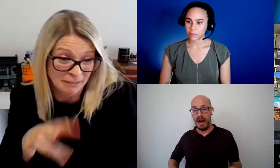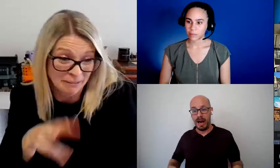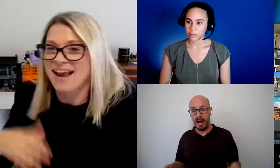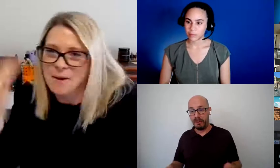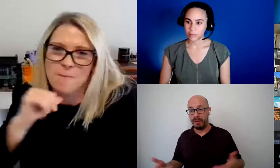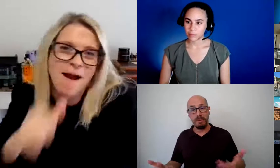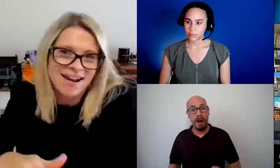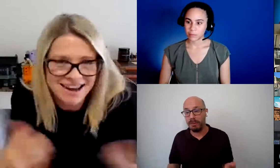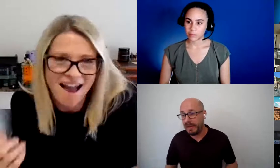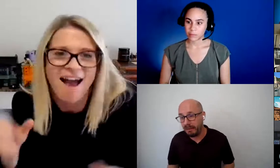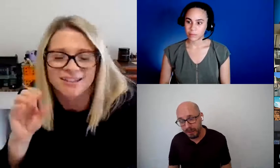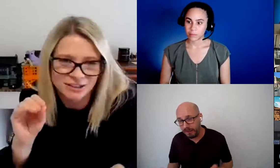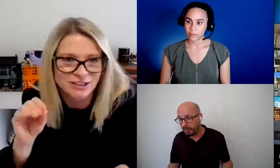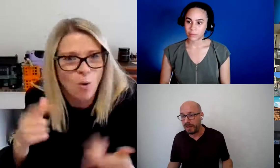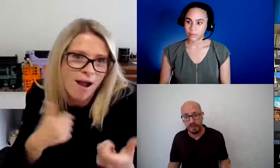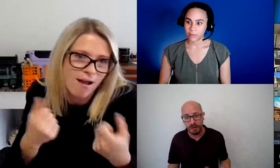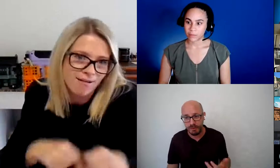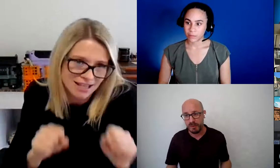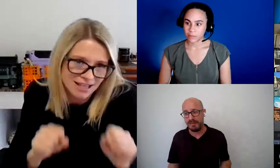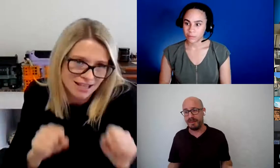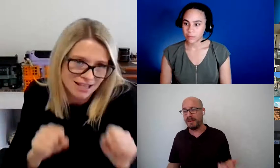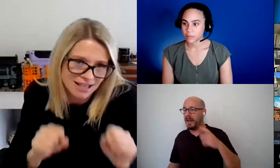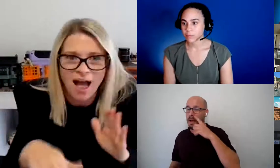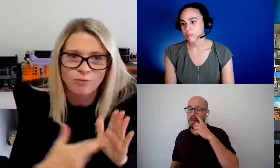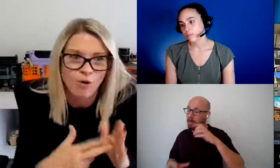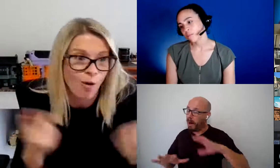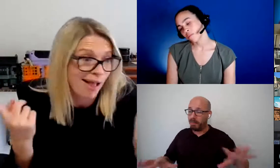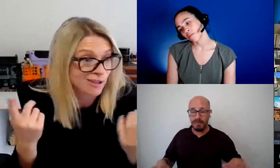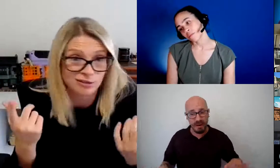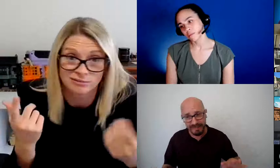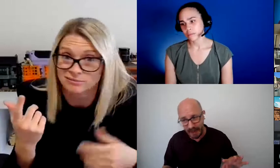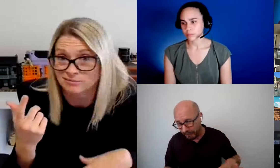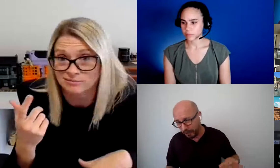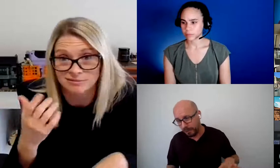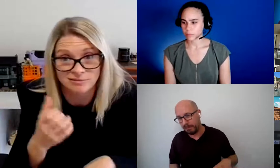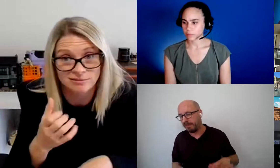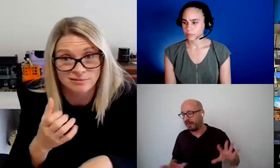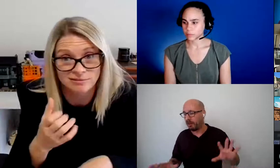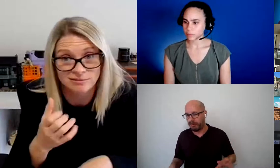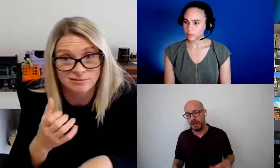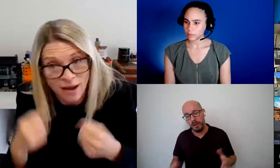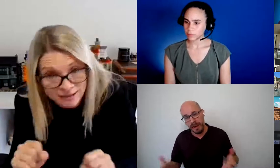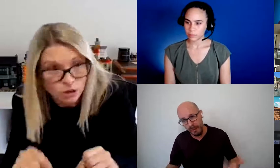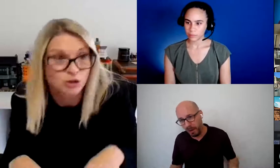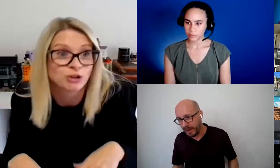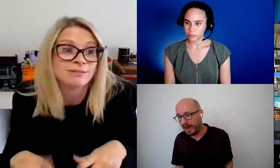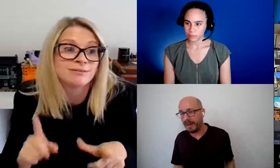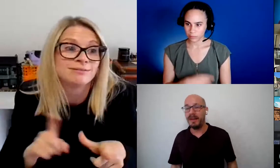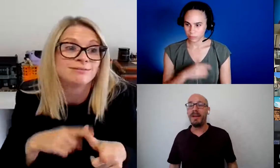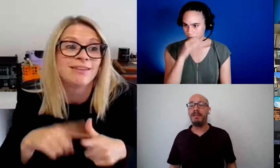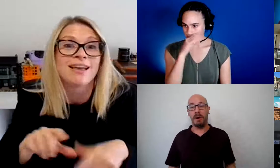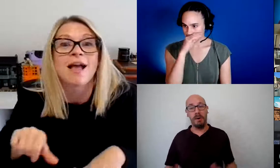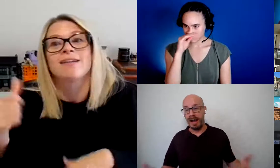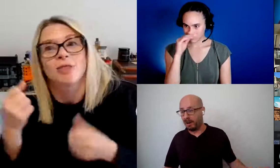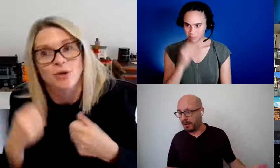I was like, mom, please, please, please, I want to do this. And my mom, very skeptical, still was like, okay, why not? So I